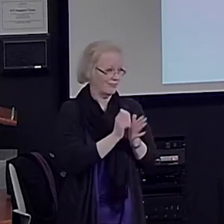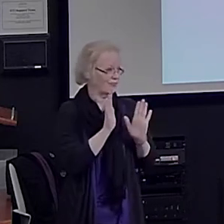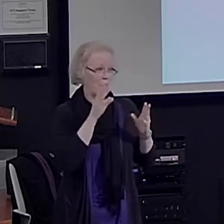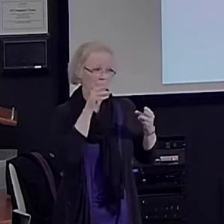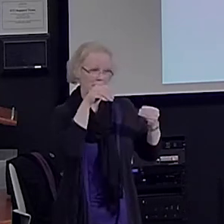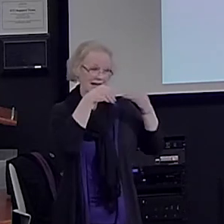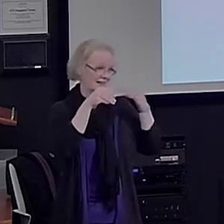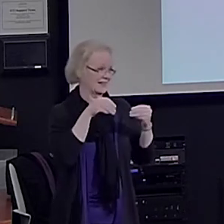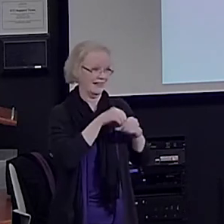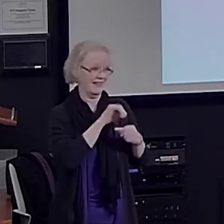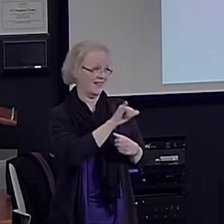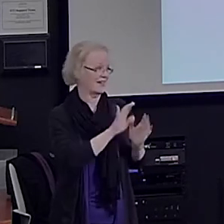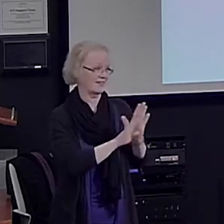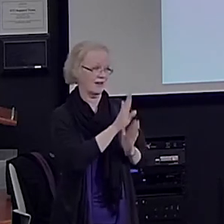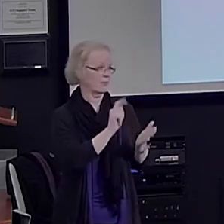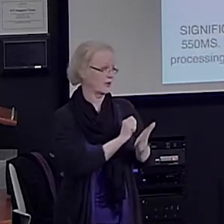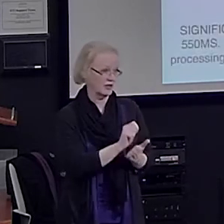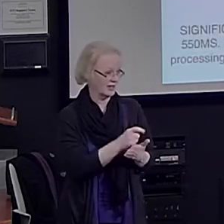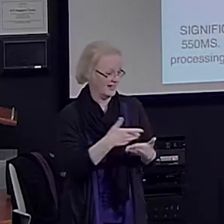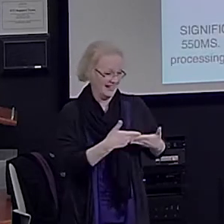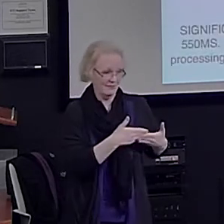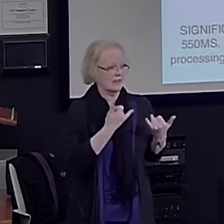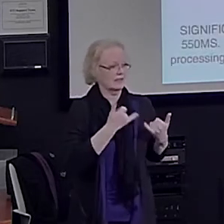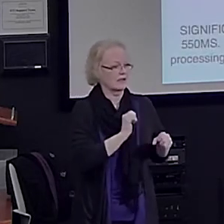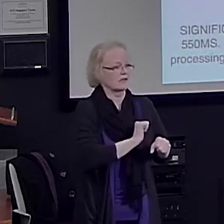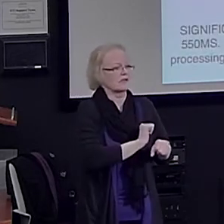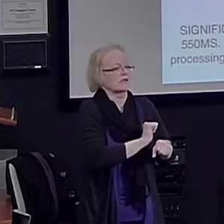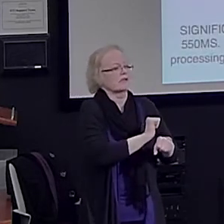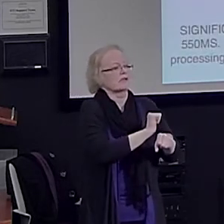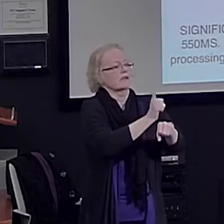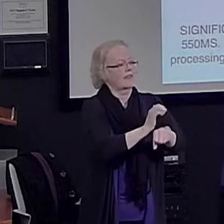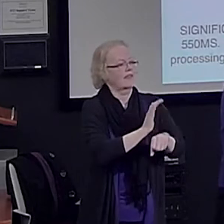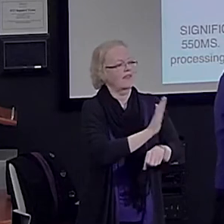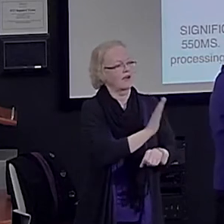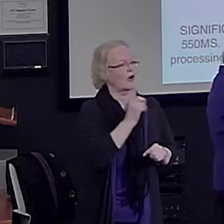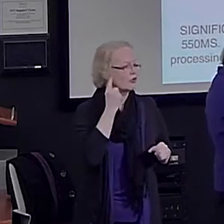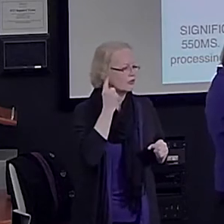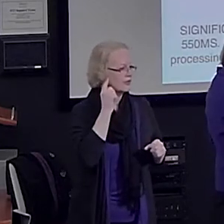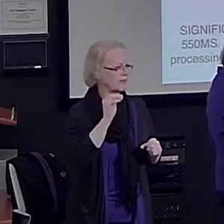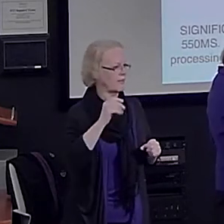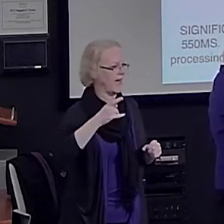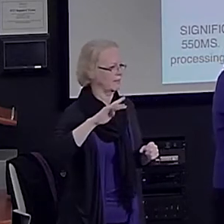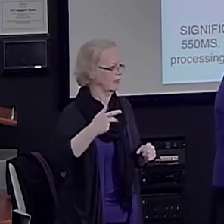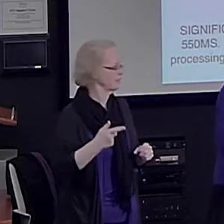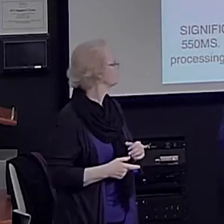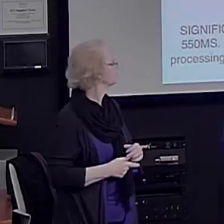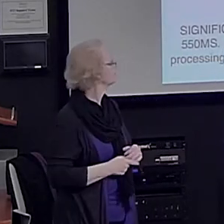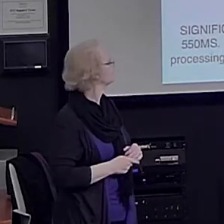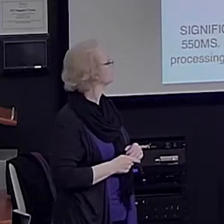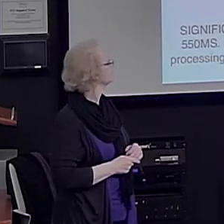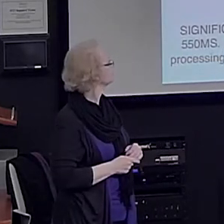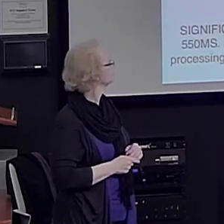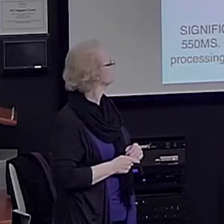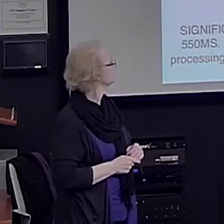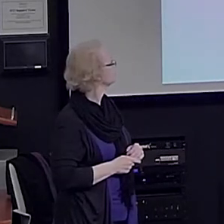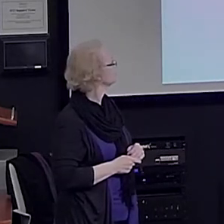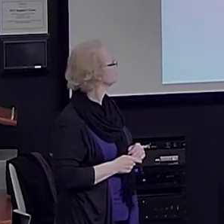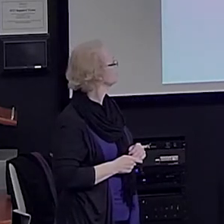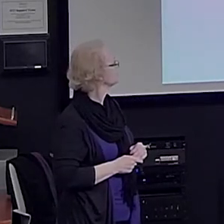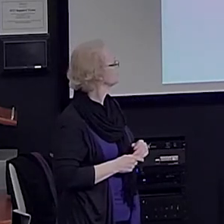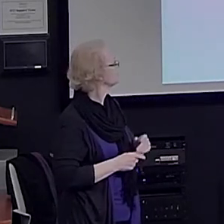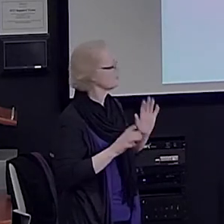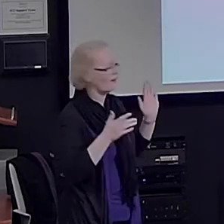this early developmental period while infants are still setting up their acoustic mapping and here's the oh so here's the i